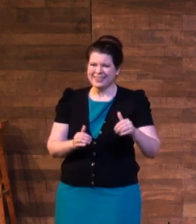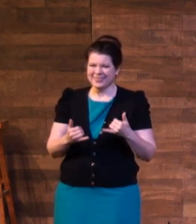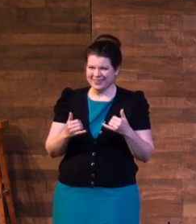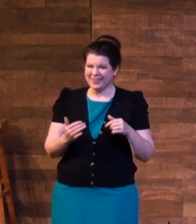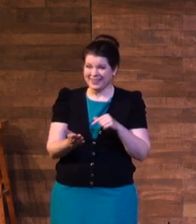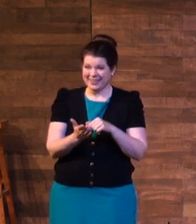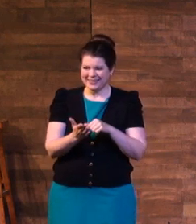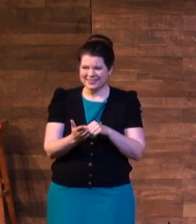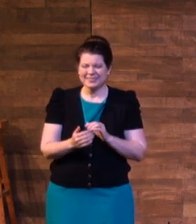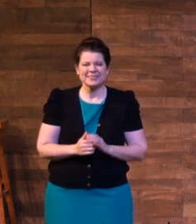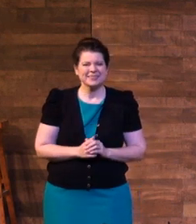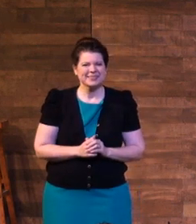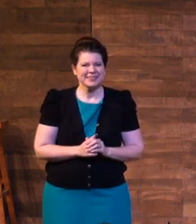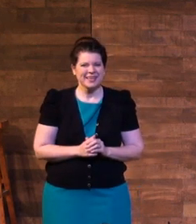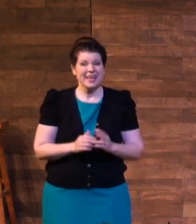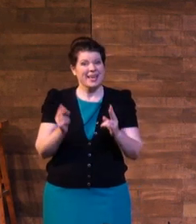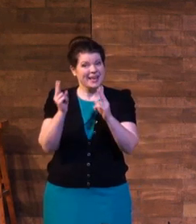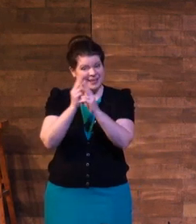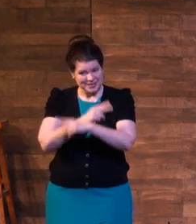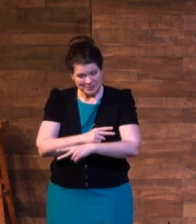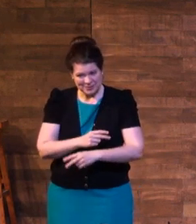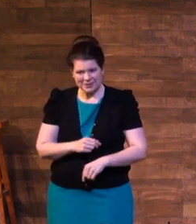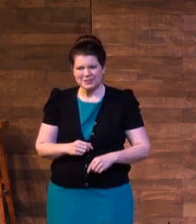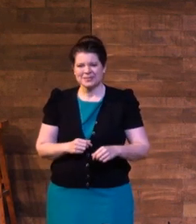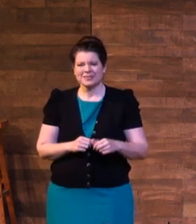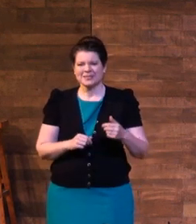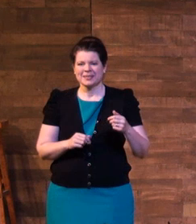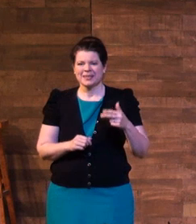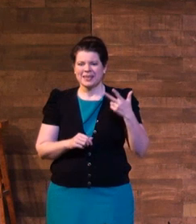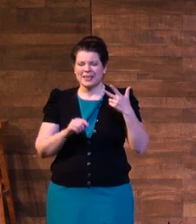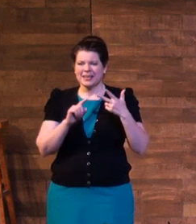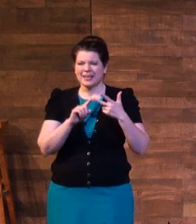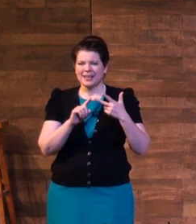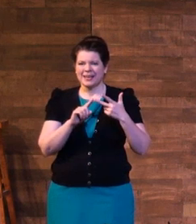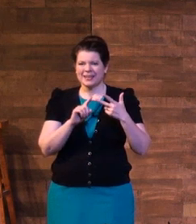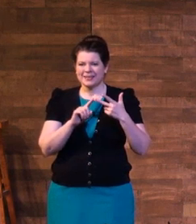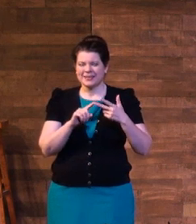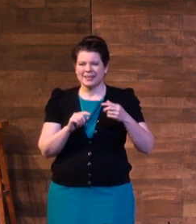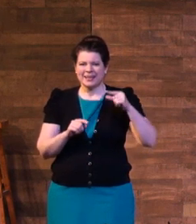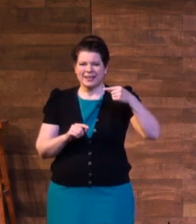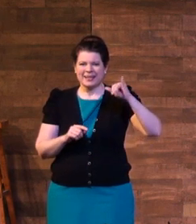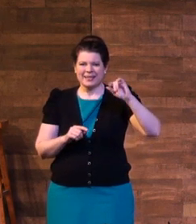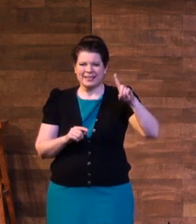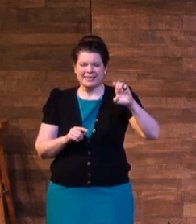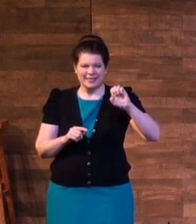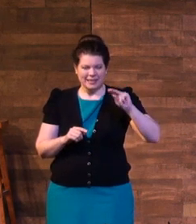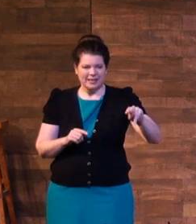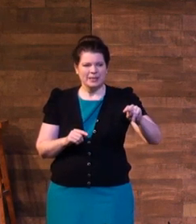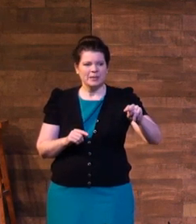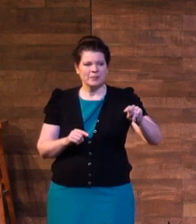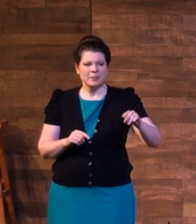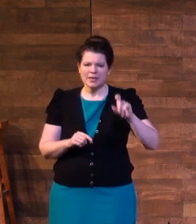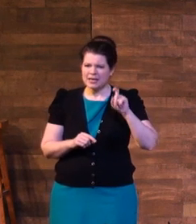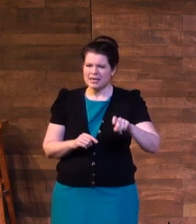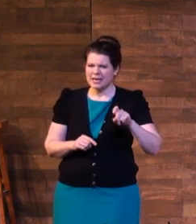And it only gets worse. Gideon, you might have heard of. Gideon's the one that he needed a lot of signs to be assured that he was the right person to